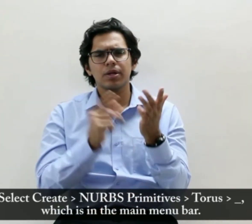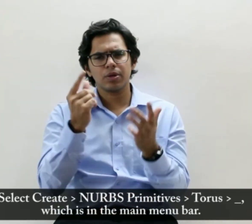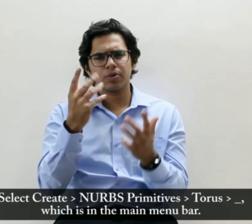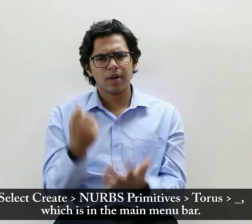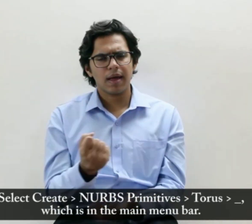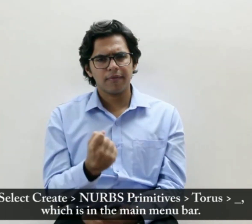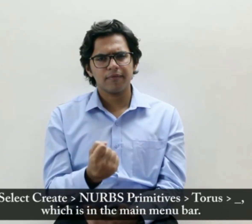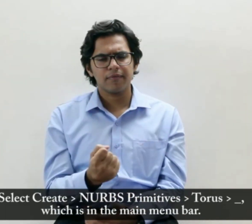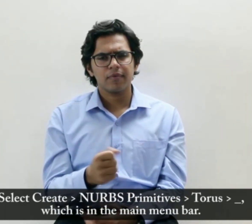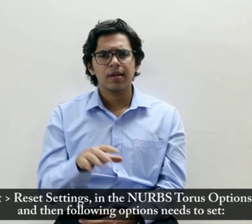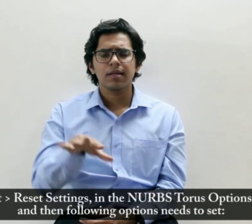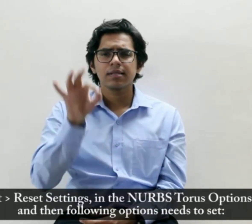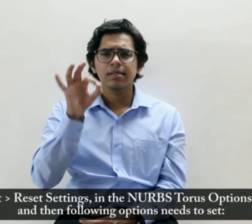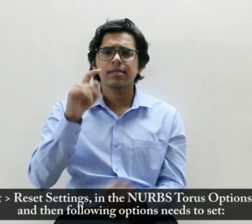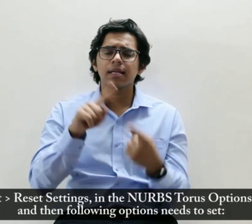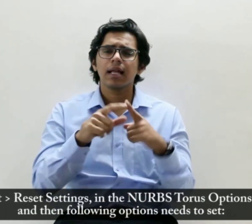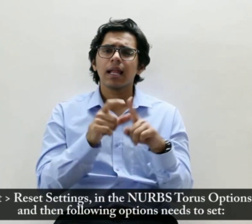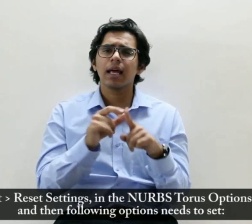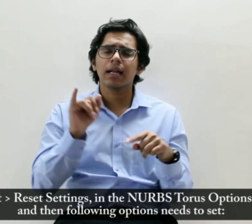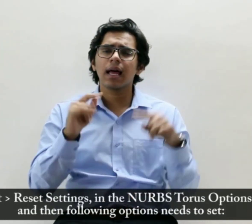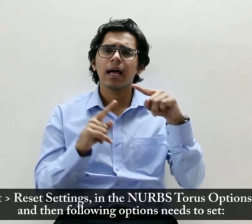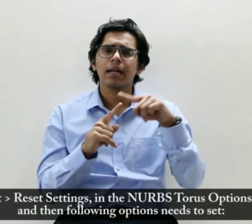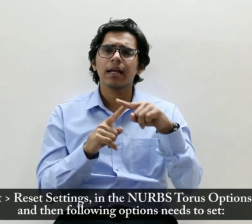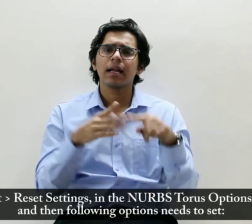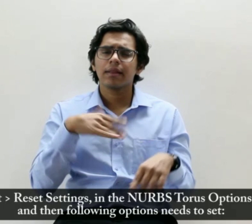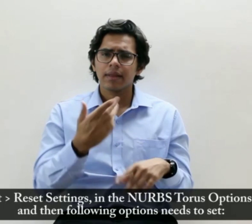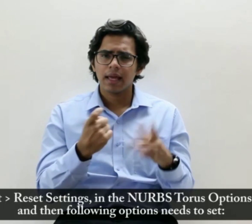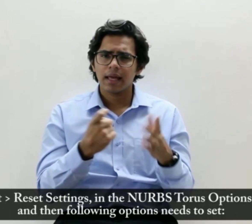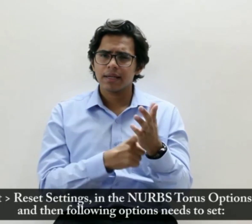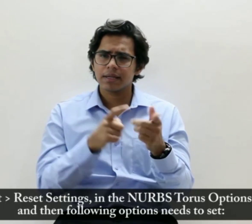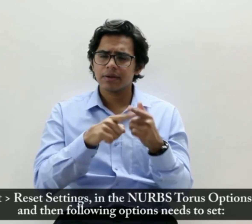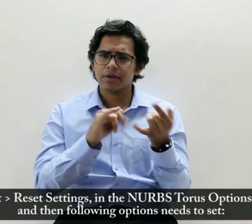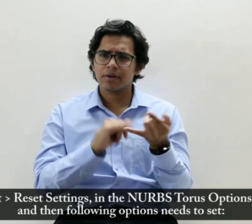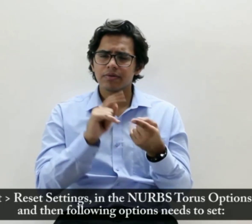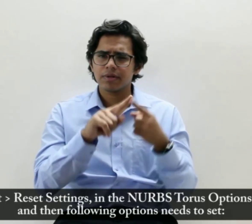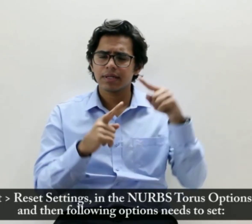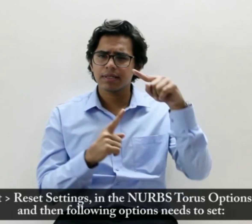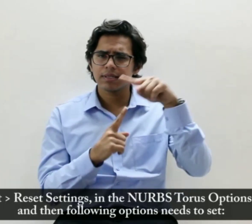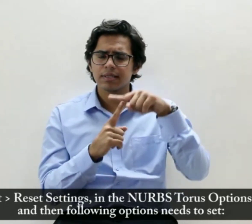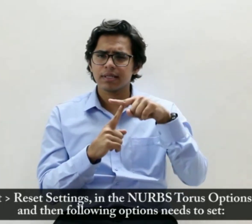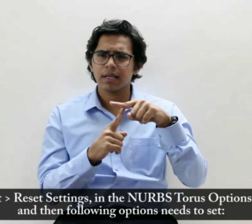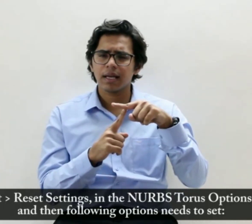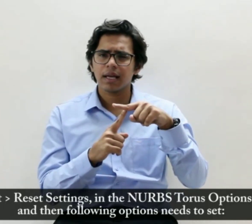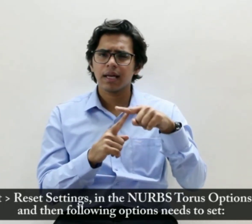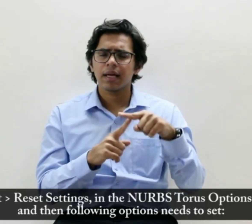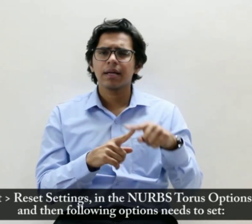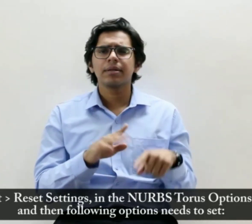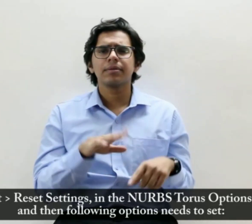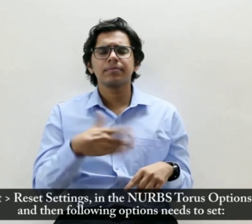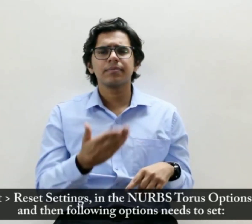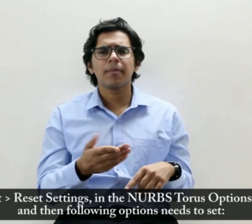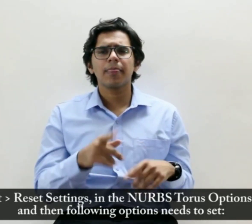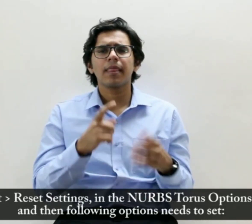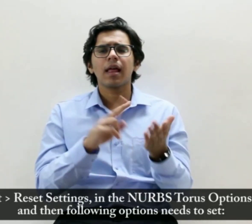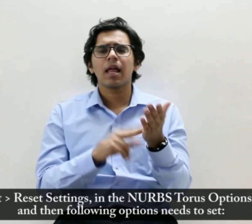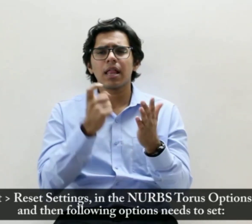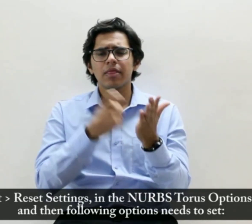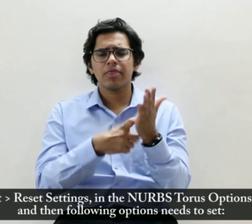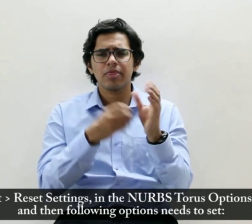Select edit, reset settings in the NURBS torus options window, and then following options needs to